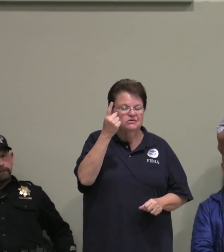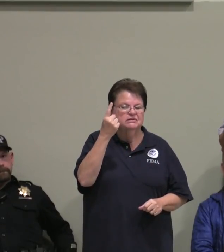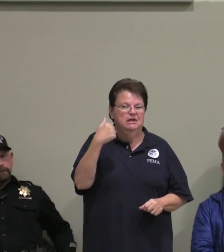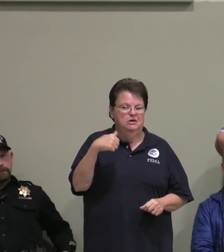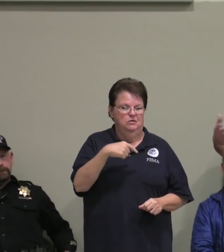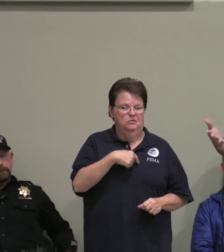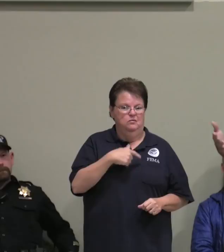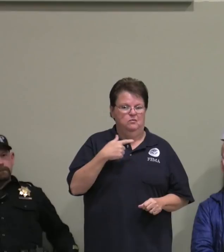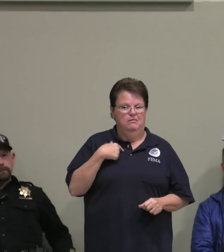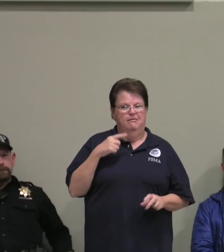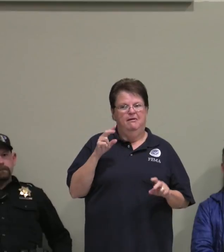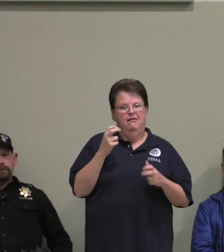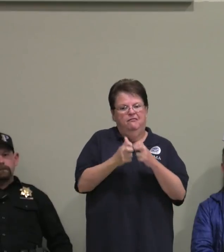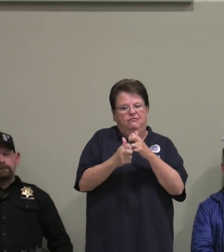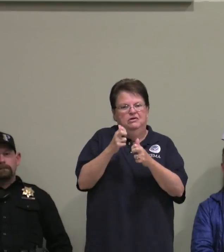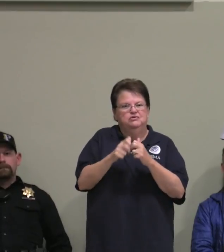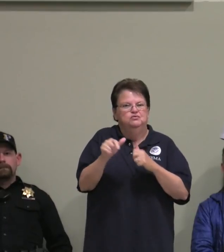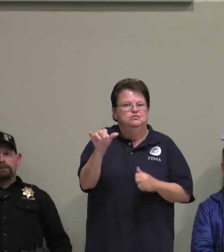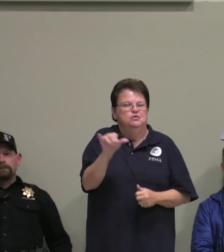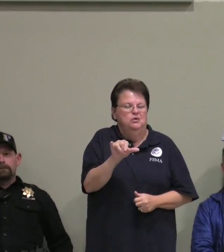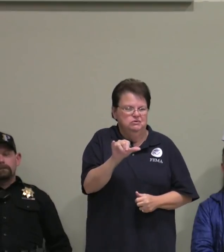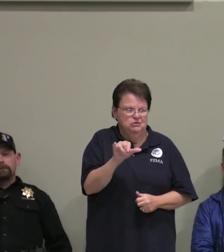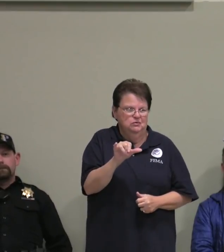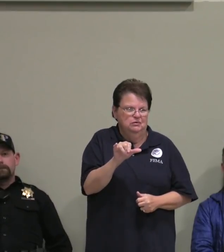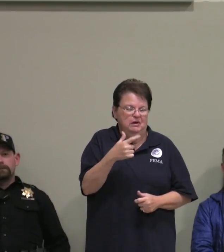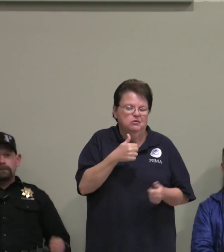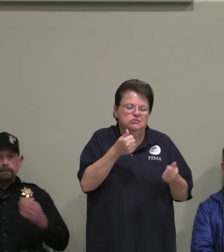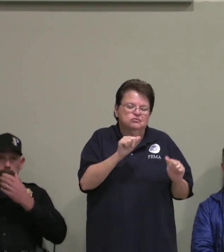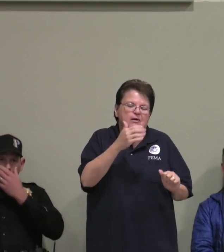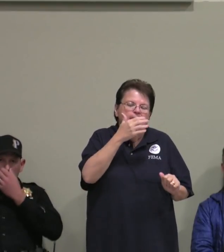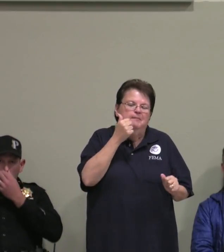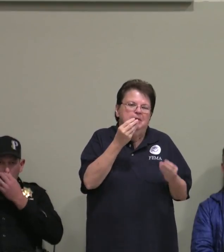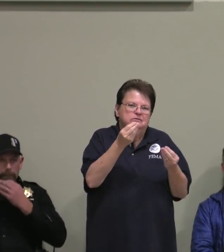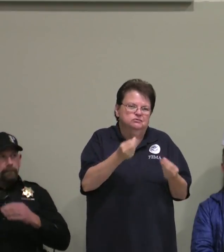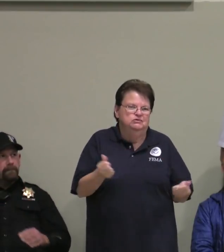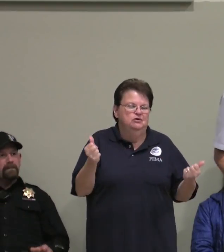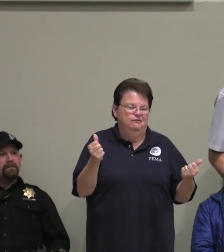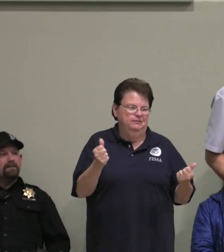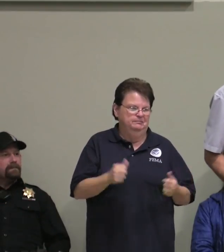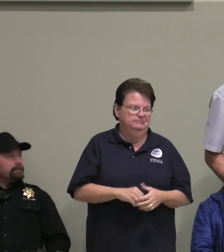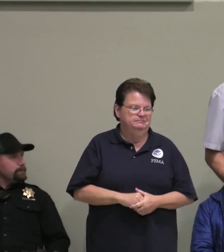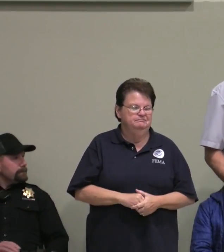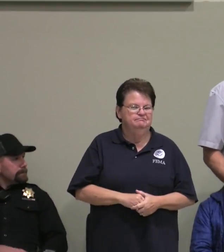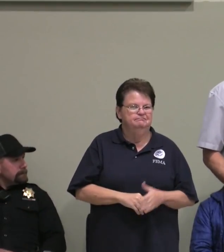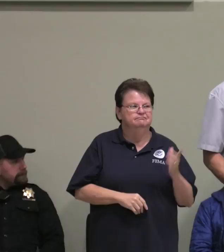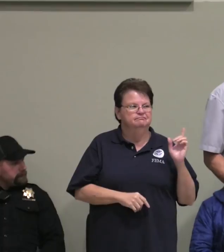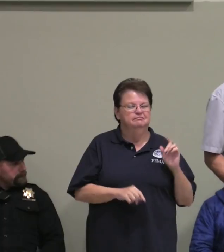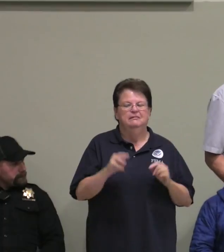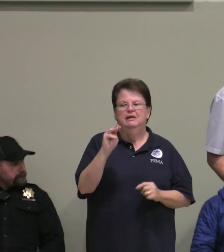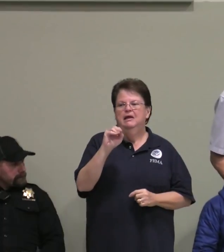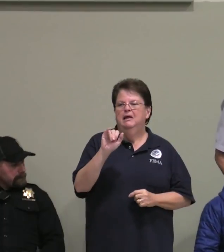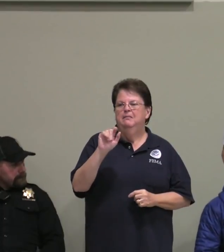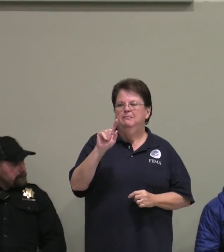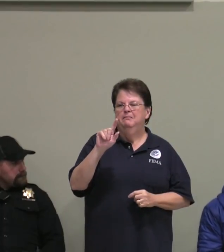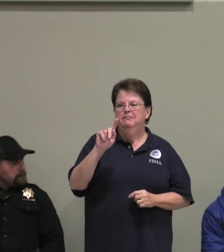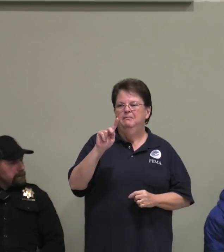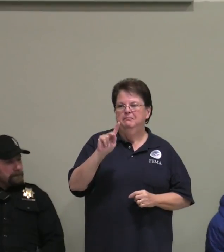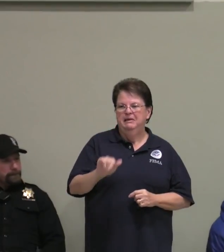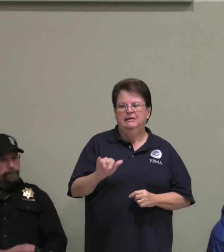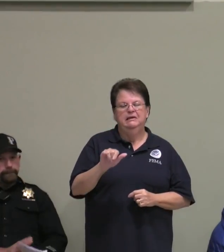issues just like everybody else. And we're trying our best to get through this. So I'm going to introduce Mickey Rich to talk about some of the billing.